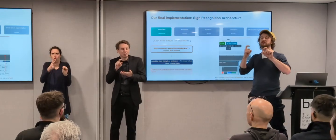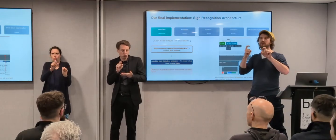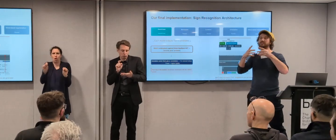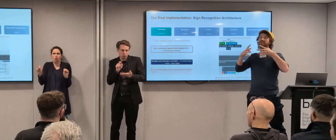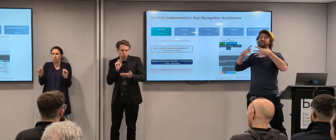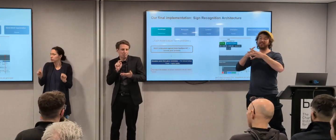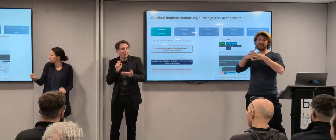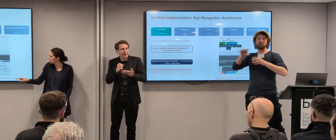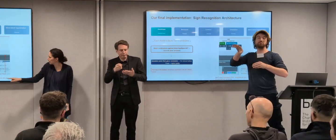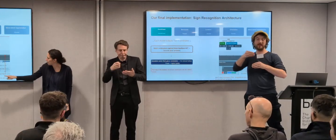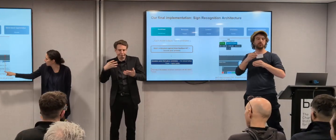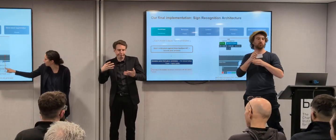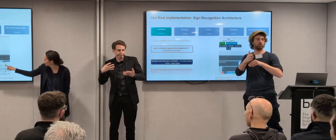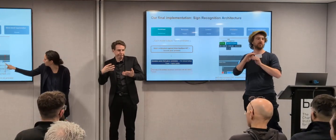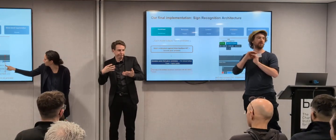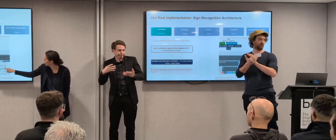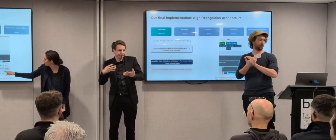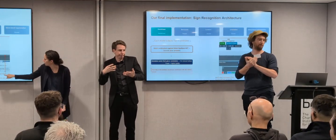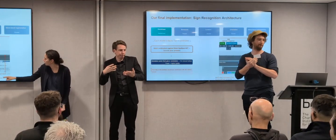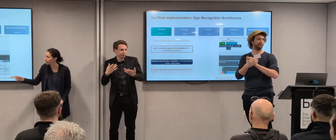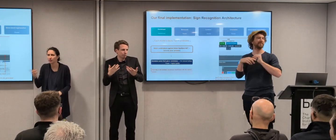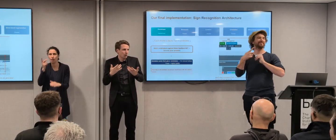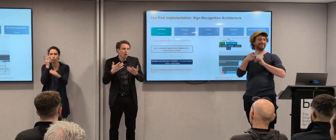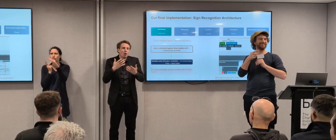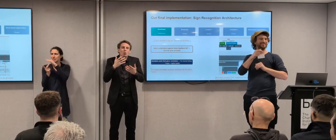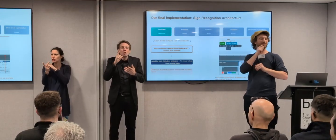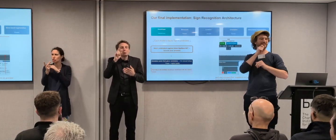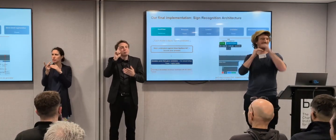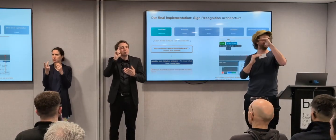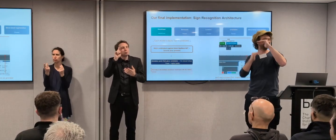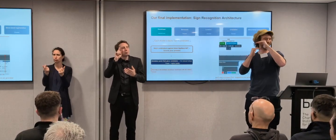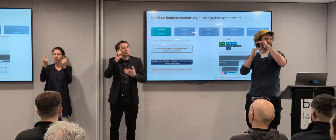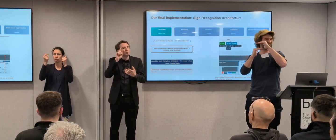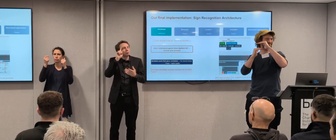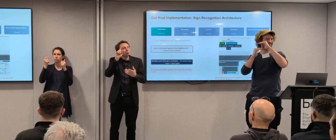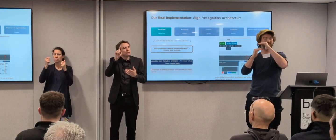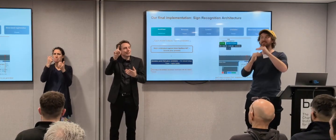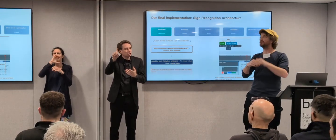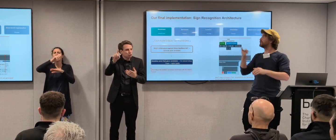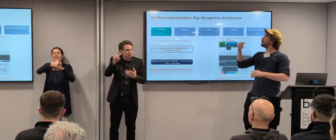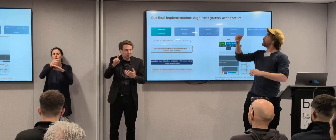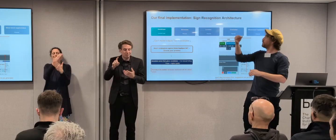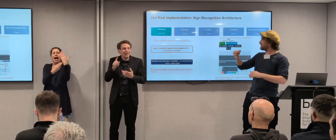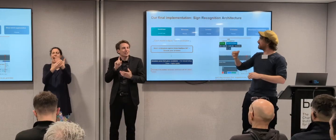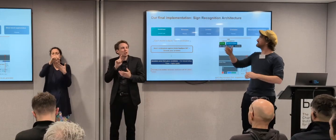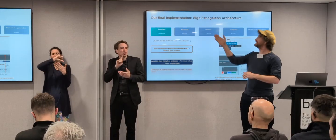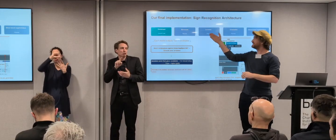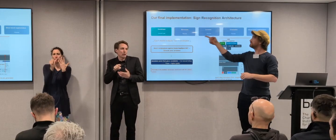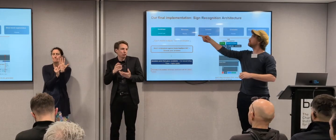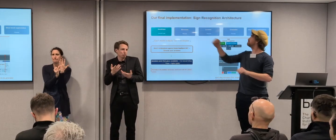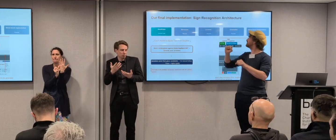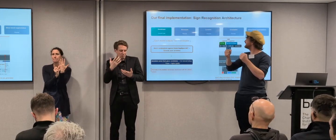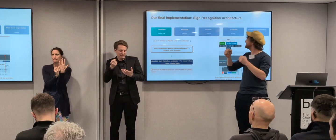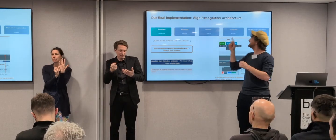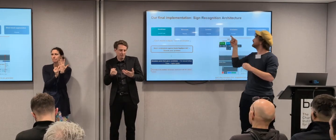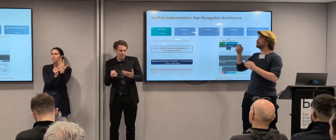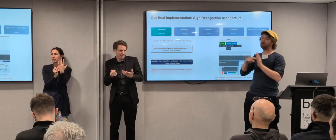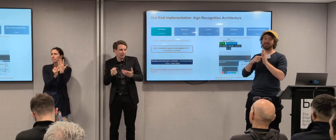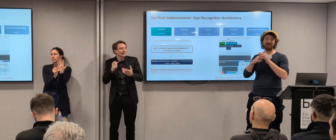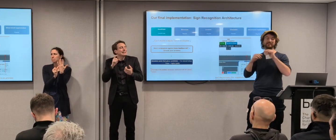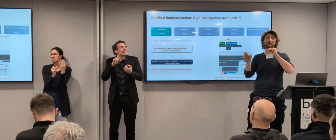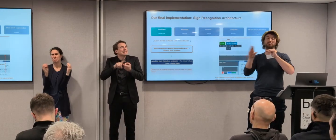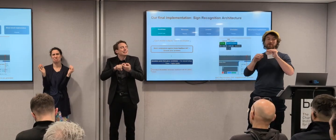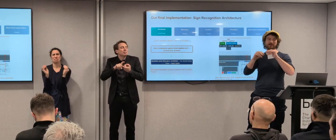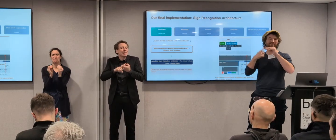So you get the predictions with those suggestions based on the hand shape, which is a way